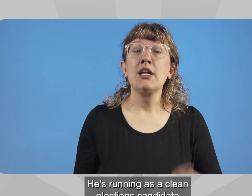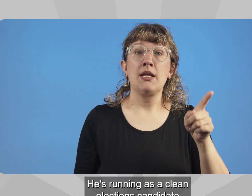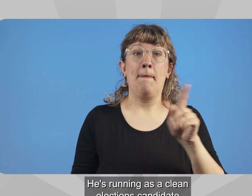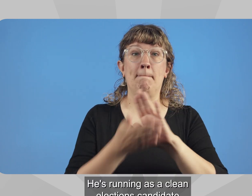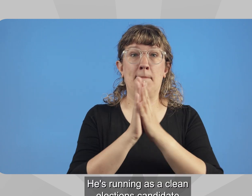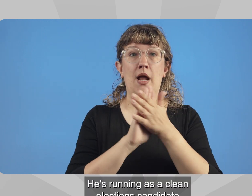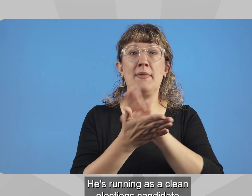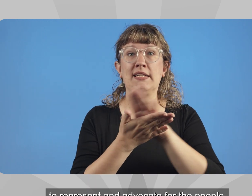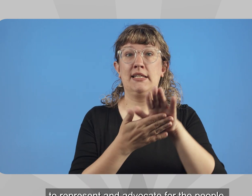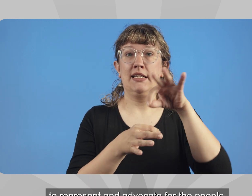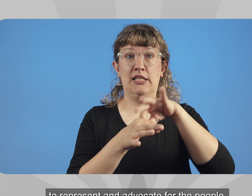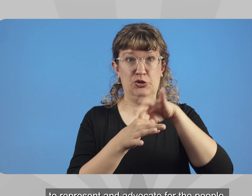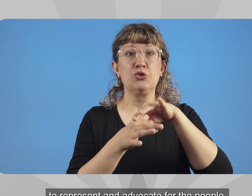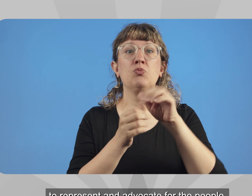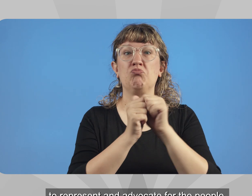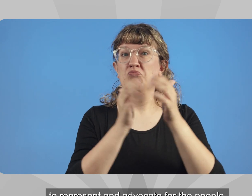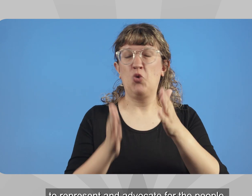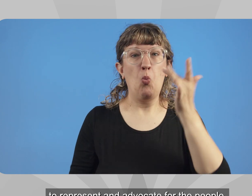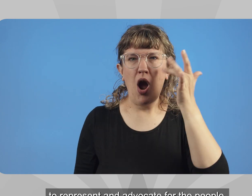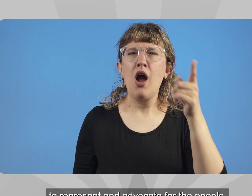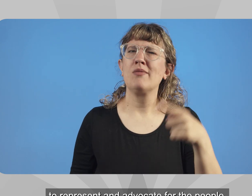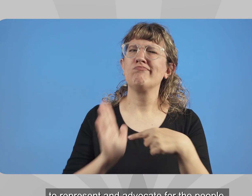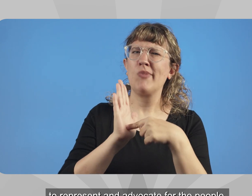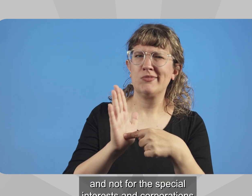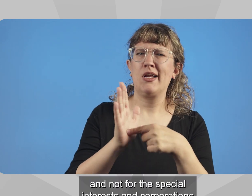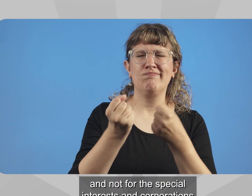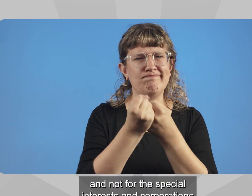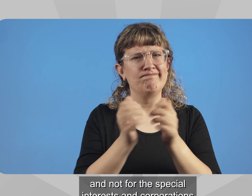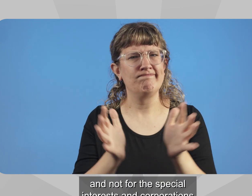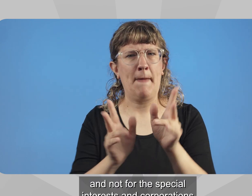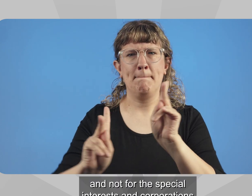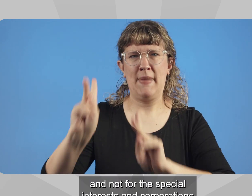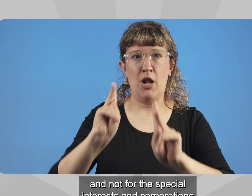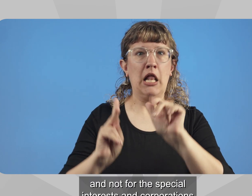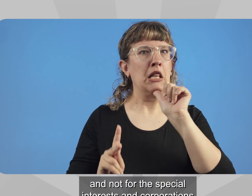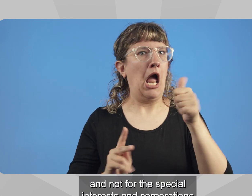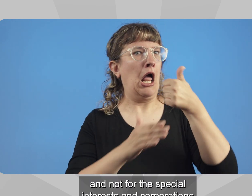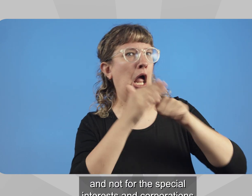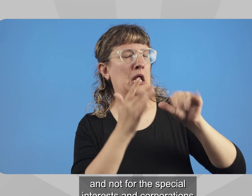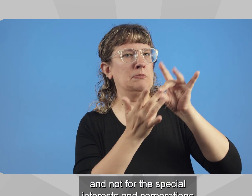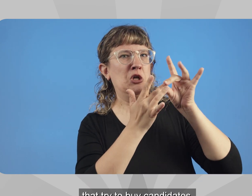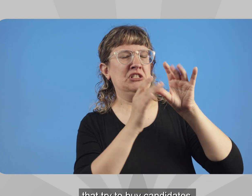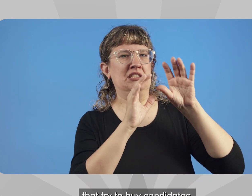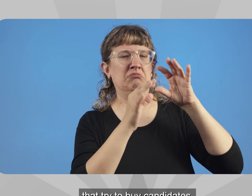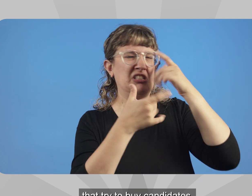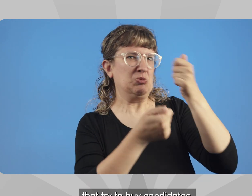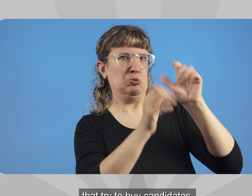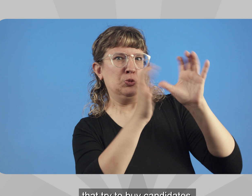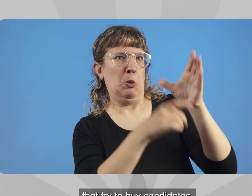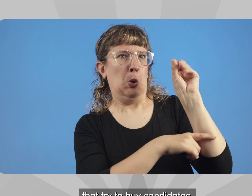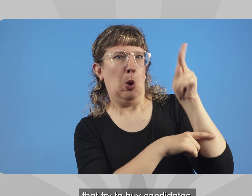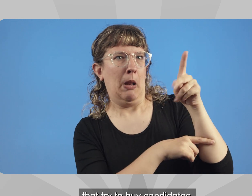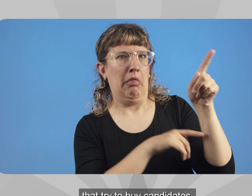He's running as a clean elections candidate to represent and advocate for the people and not for the special interests and